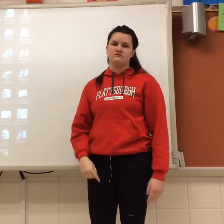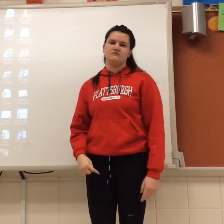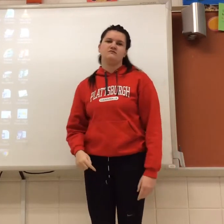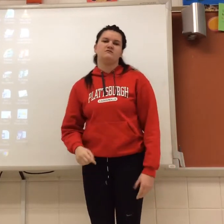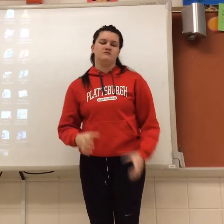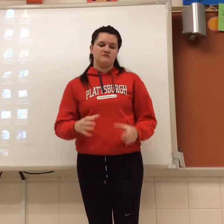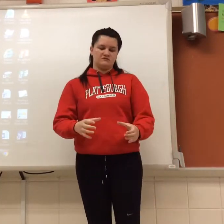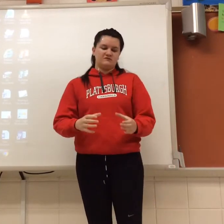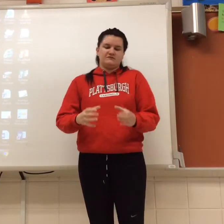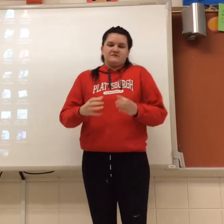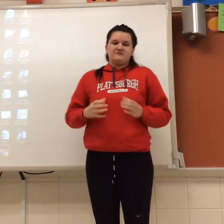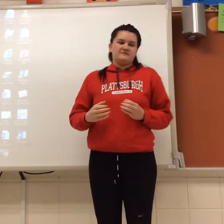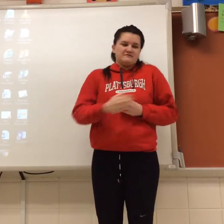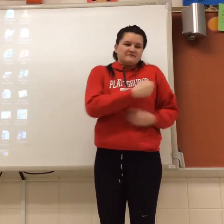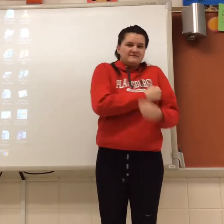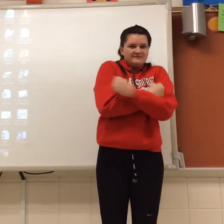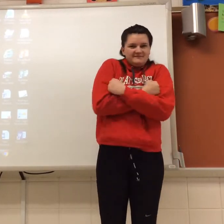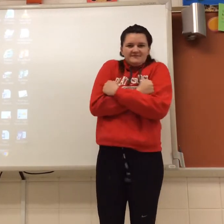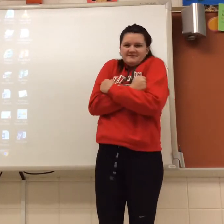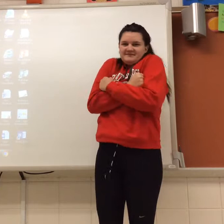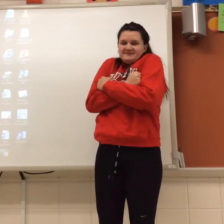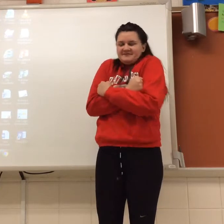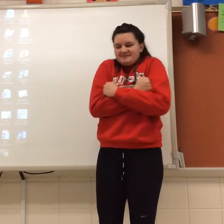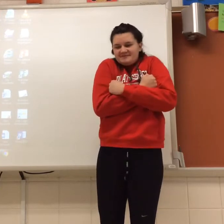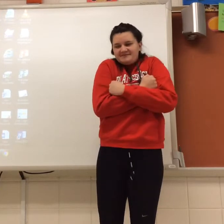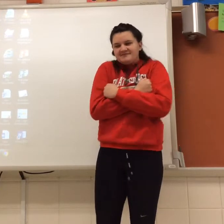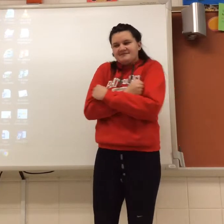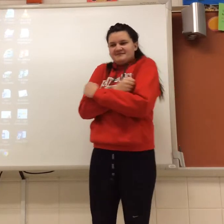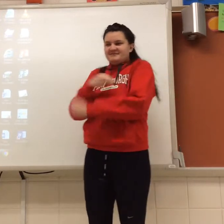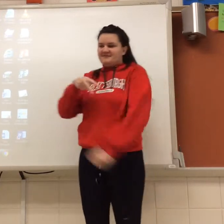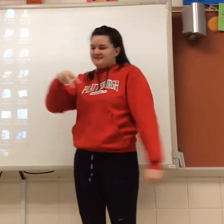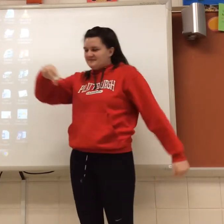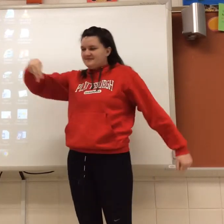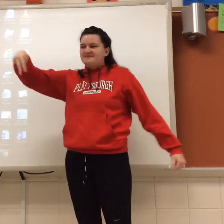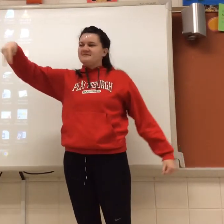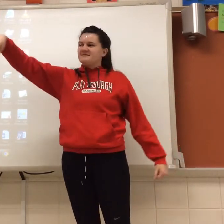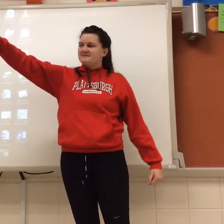Lisa answered, and she carried Corduroy home in her arms.